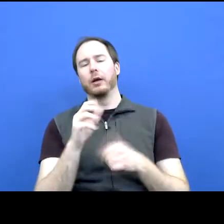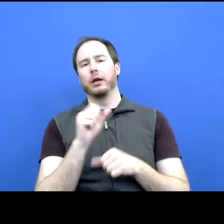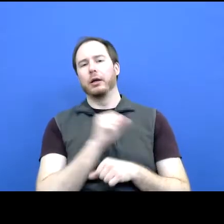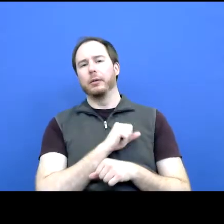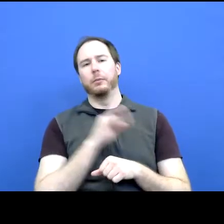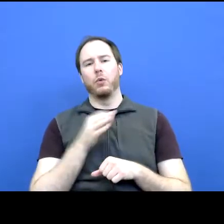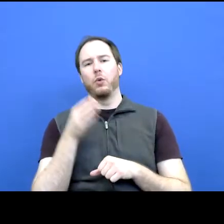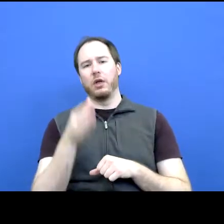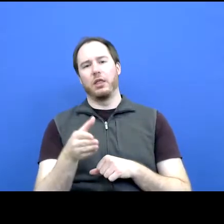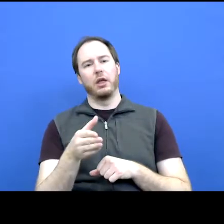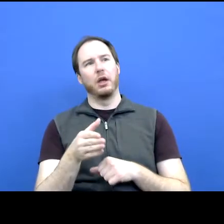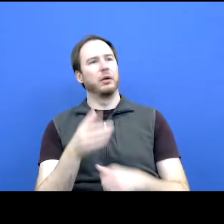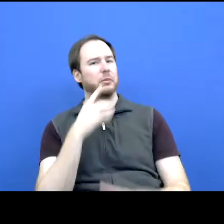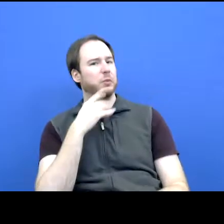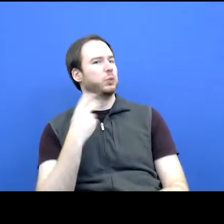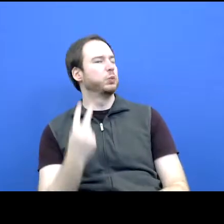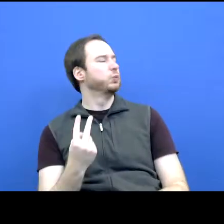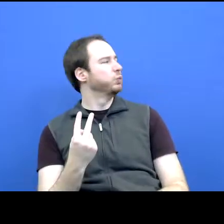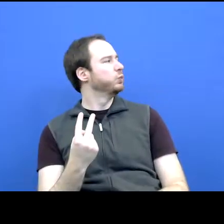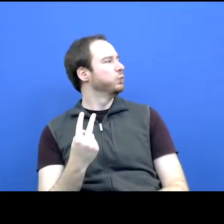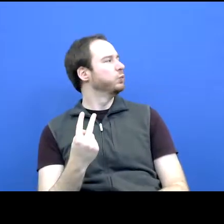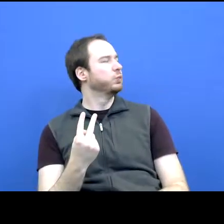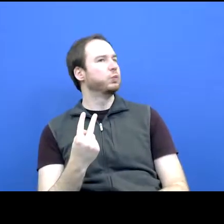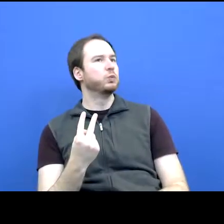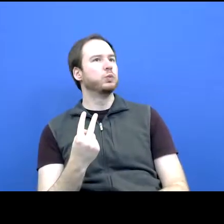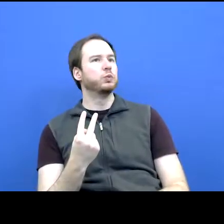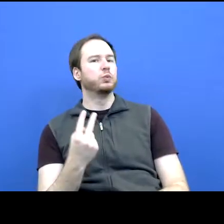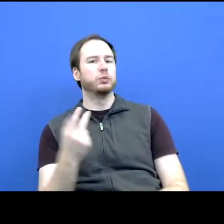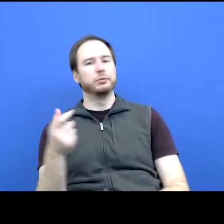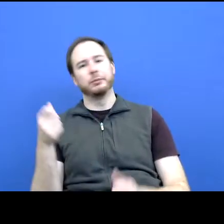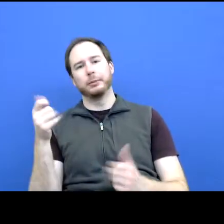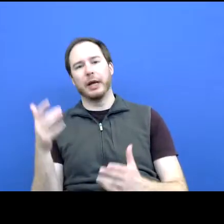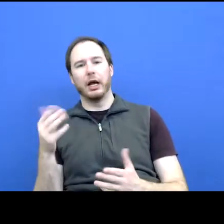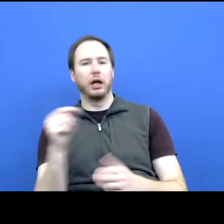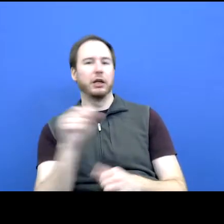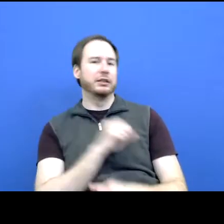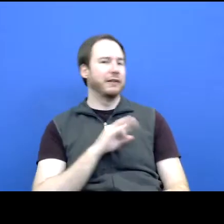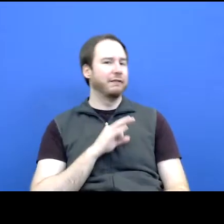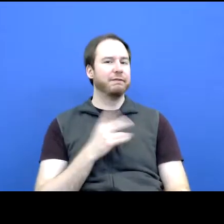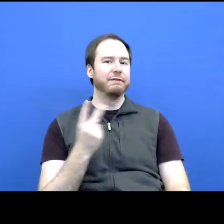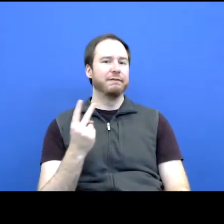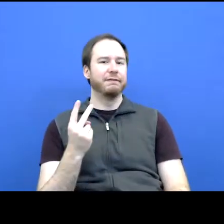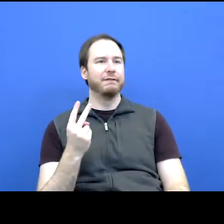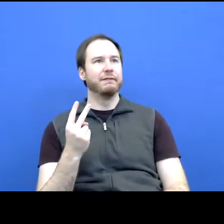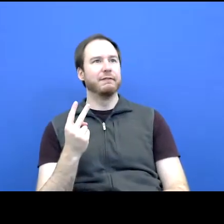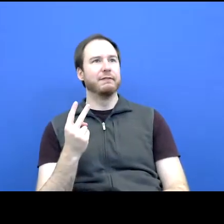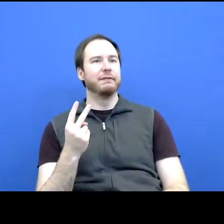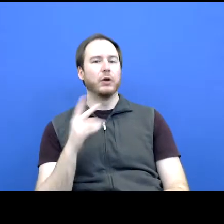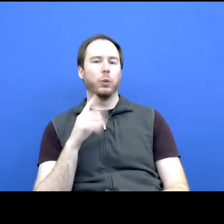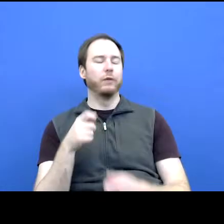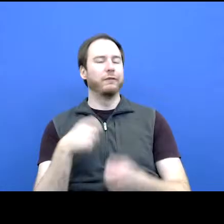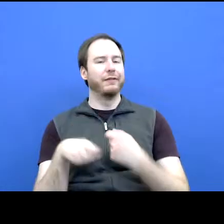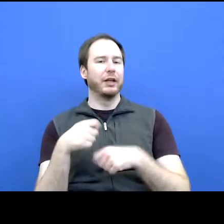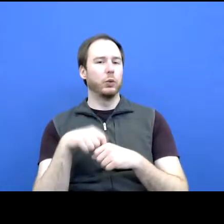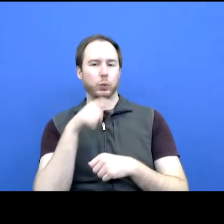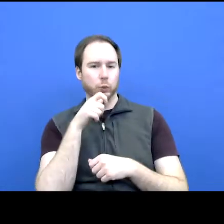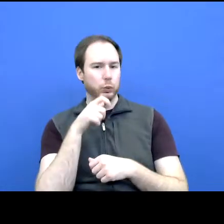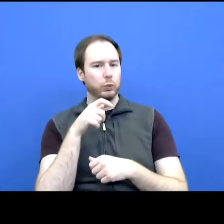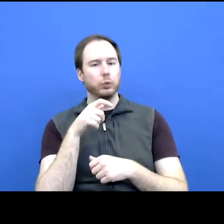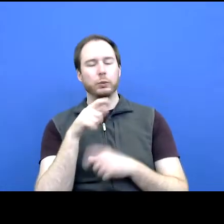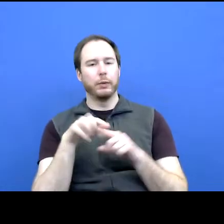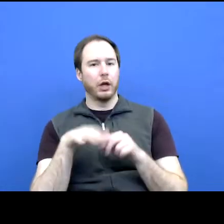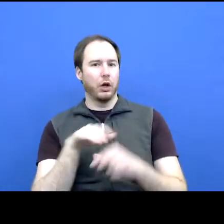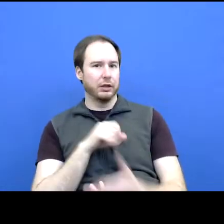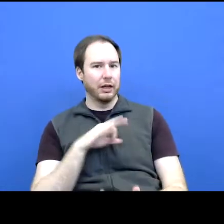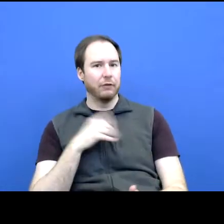location? Probably 2. We have a manager and then an employee there as well. I mean, obviously we fluctuate depending on volume, but